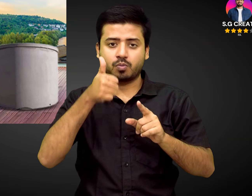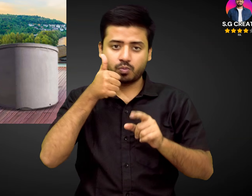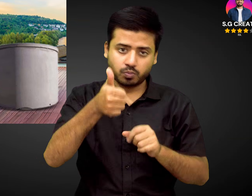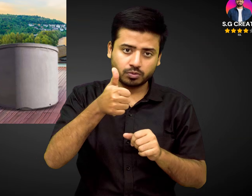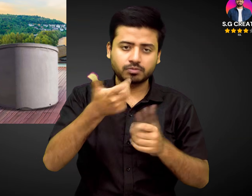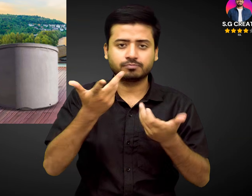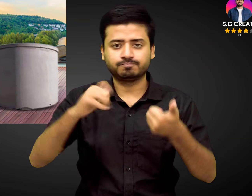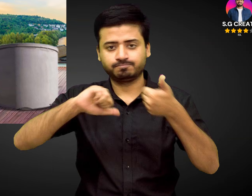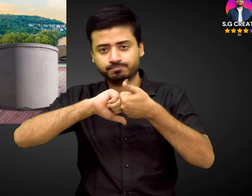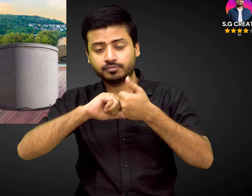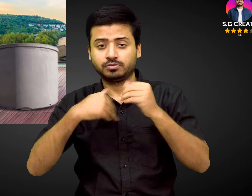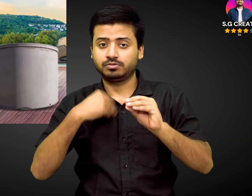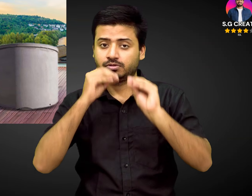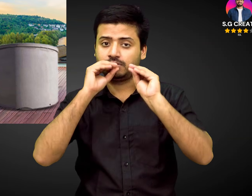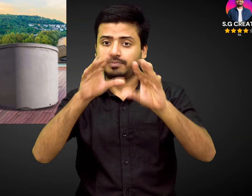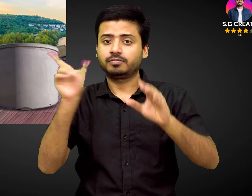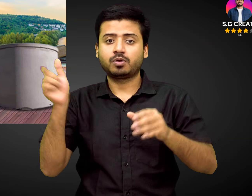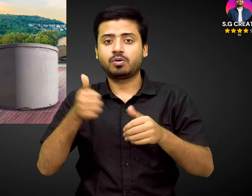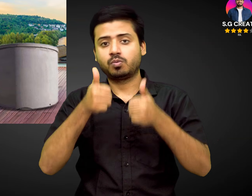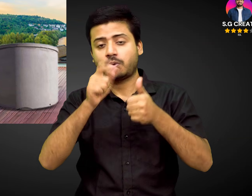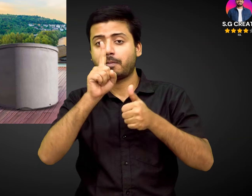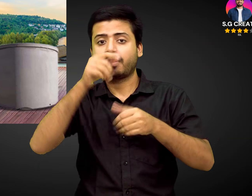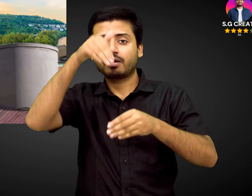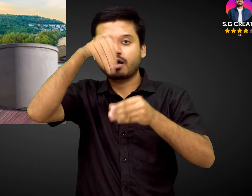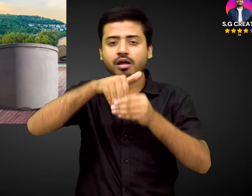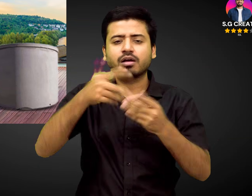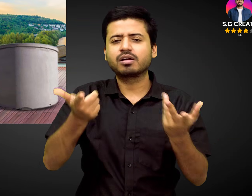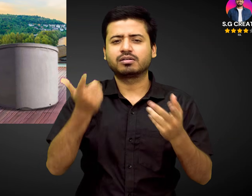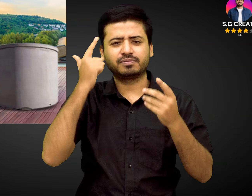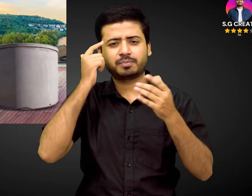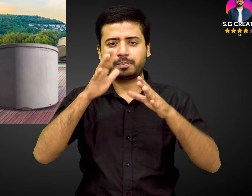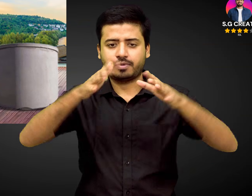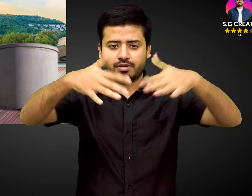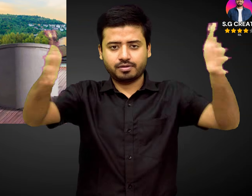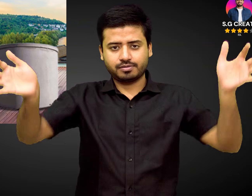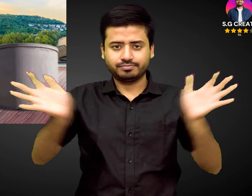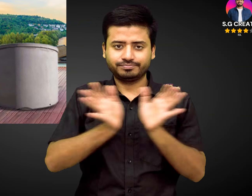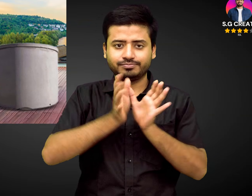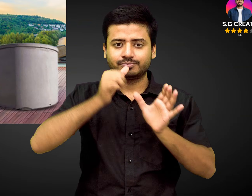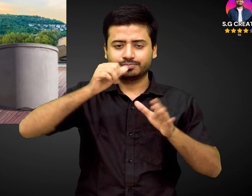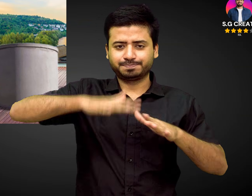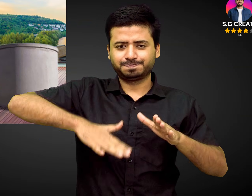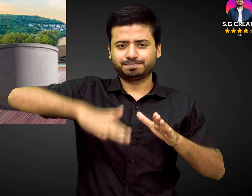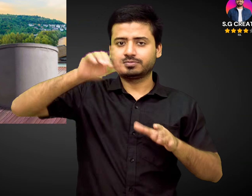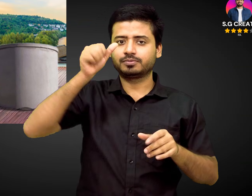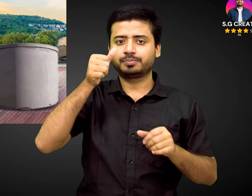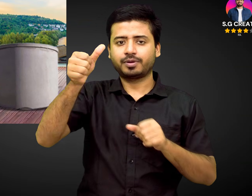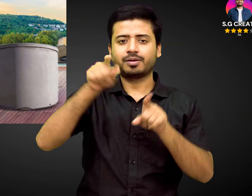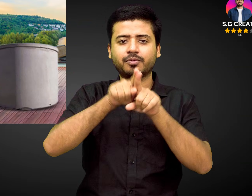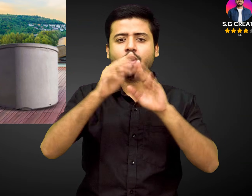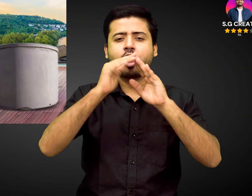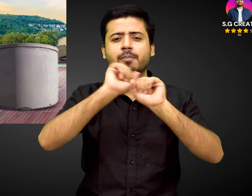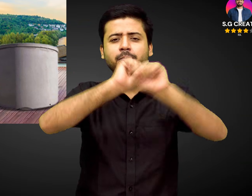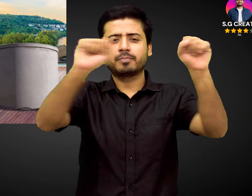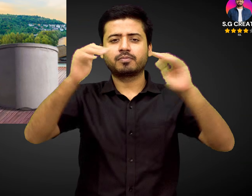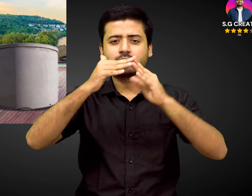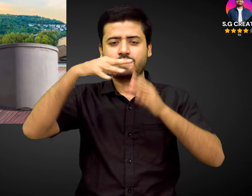or synthetic adsorbents. Since your guide addresses two very different scenarios, the approach to managing these dissolved organics